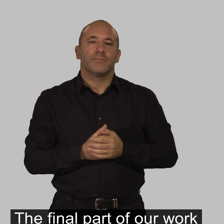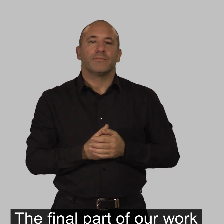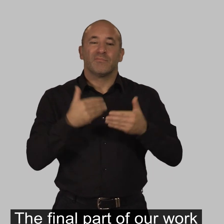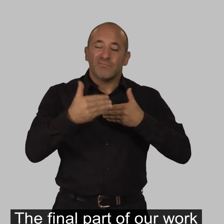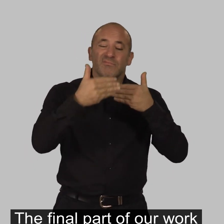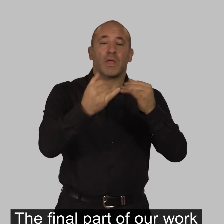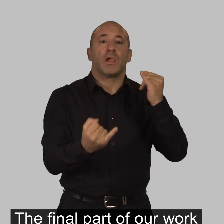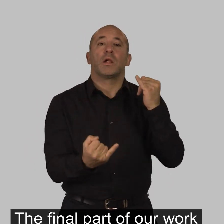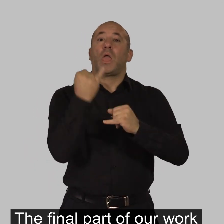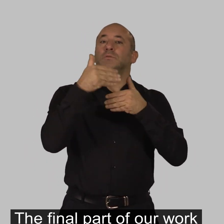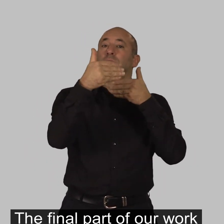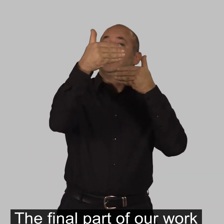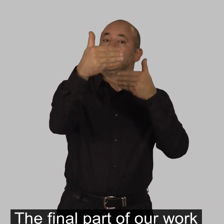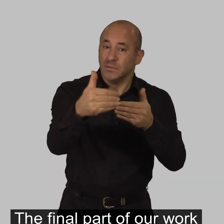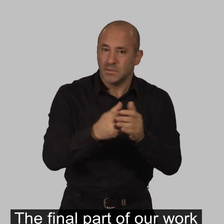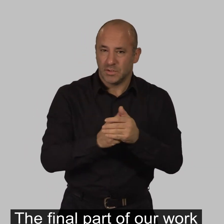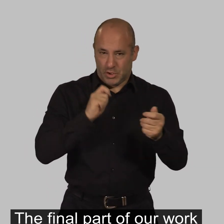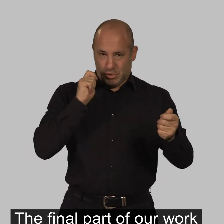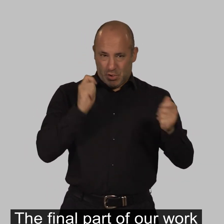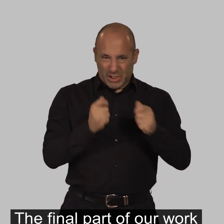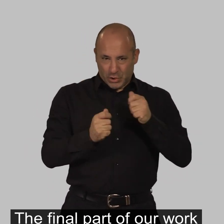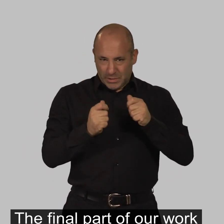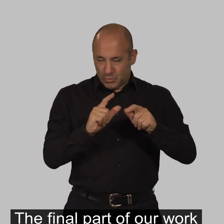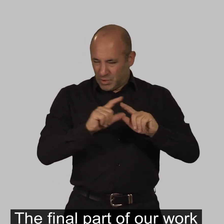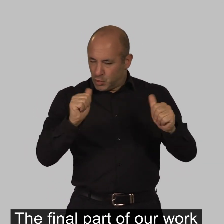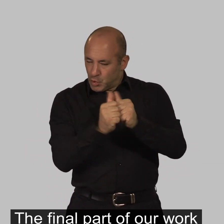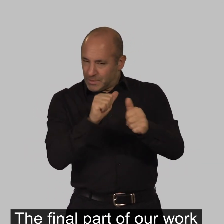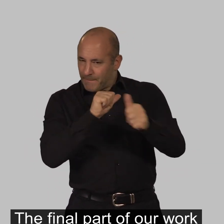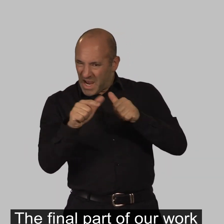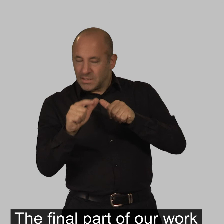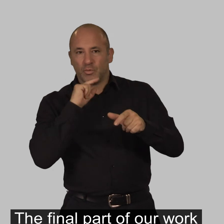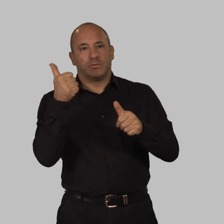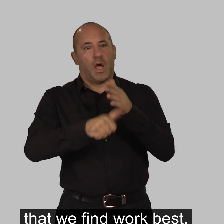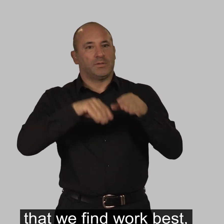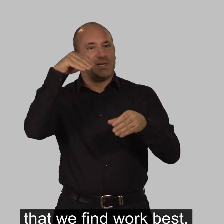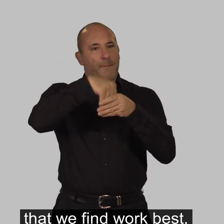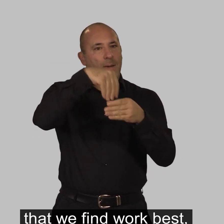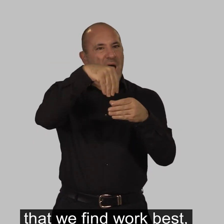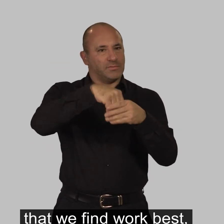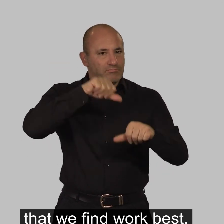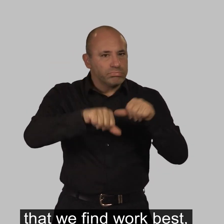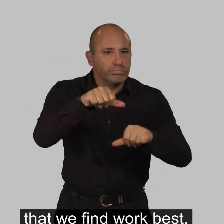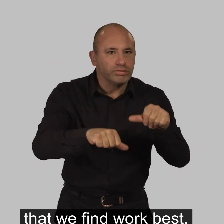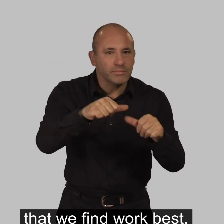The final part of our work will be to implement changes that we find work best.